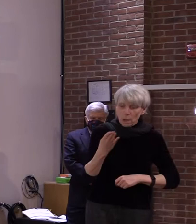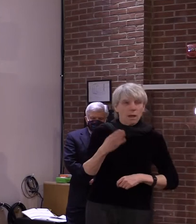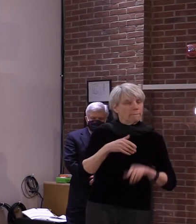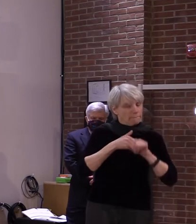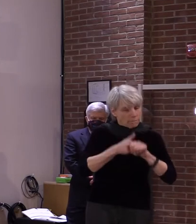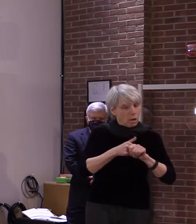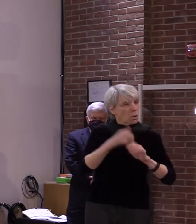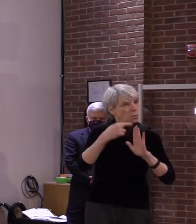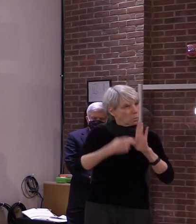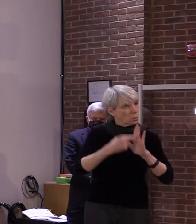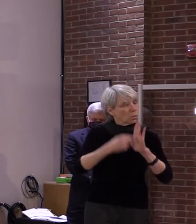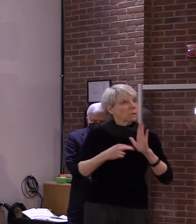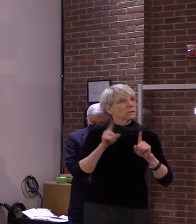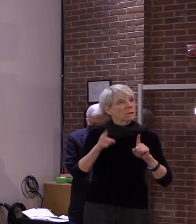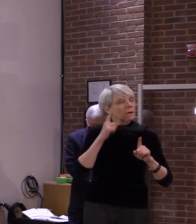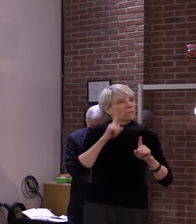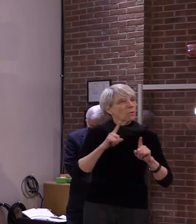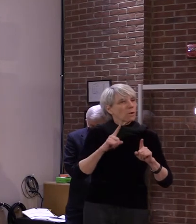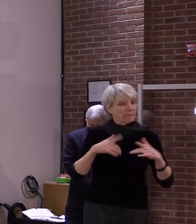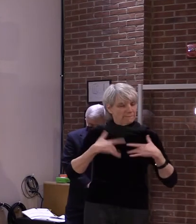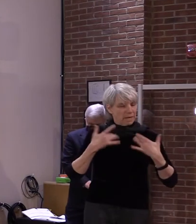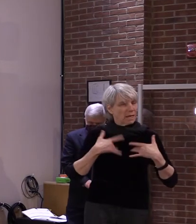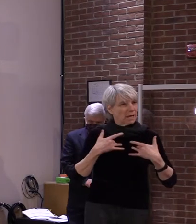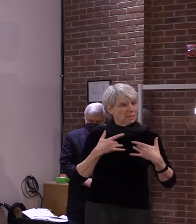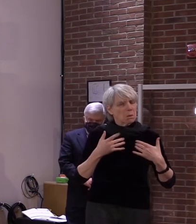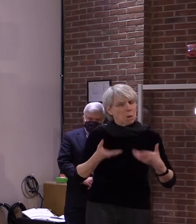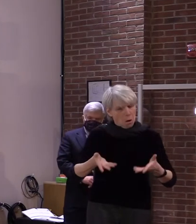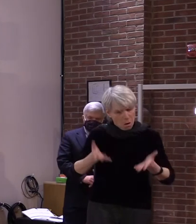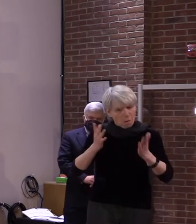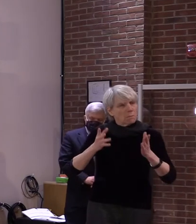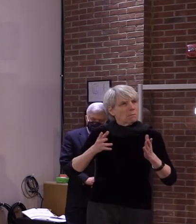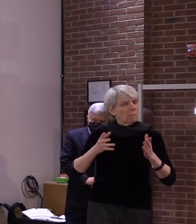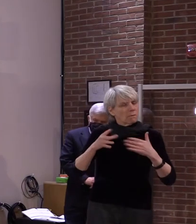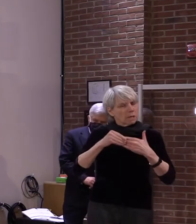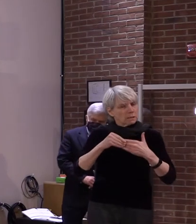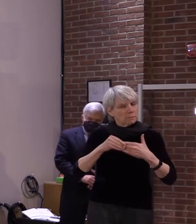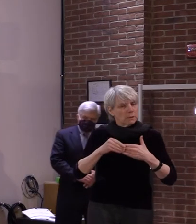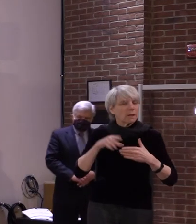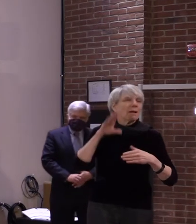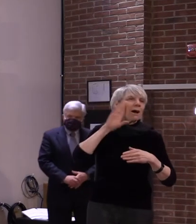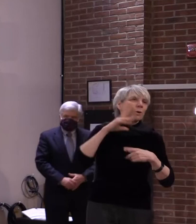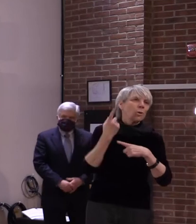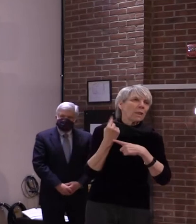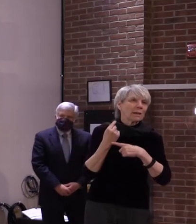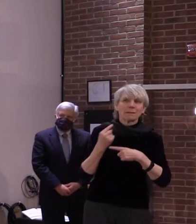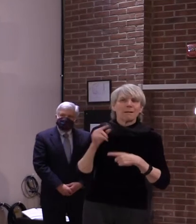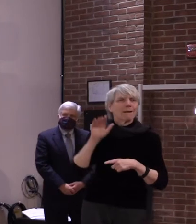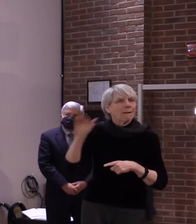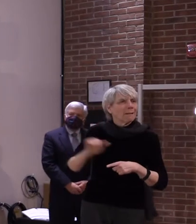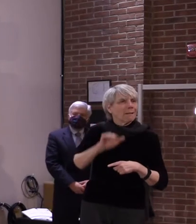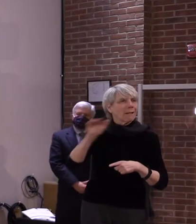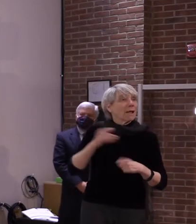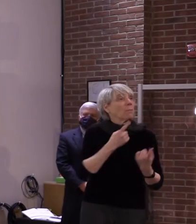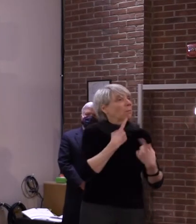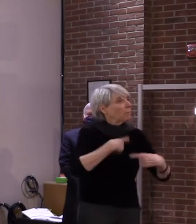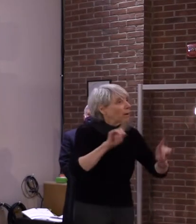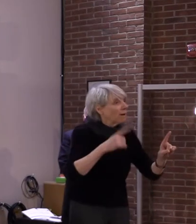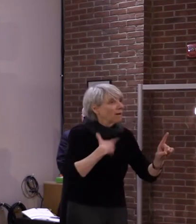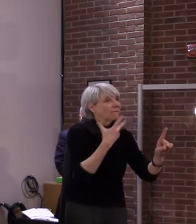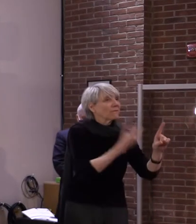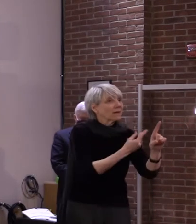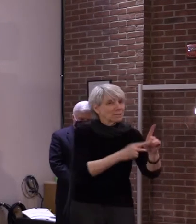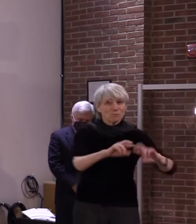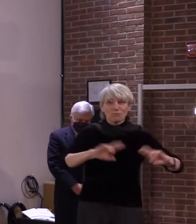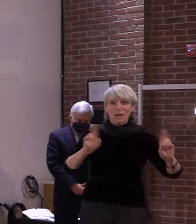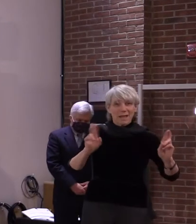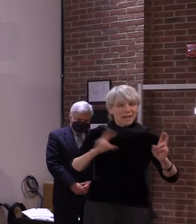the administration has was repeatedly asked for predictions like this all through last year but now that vermont has a vaccine program and